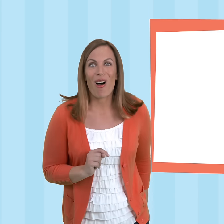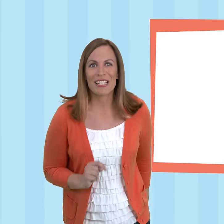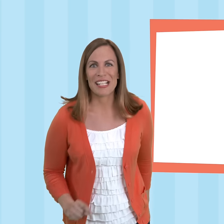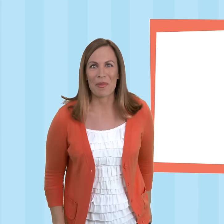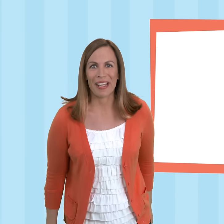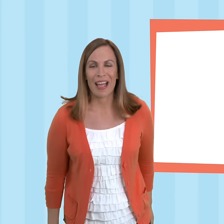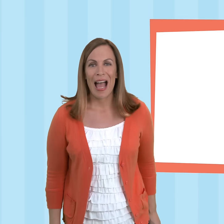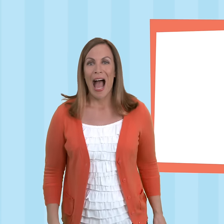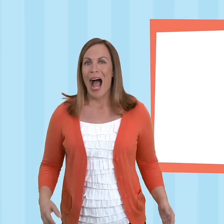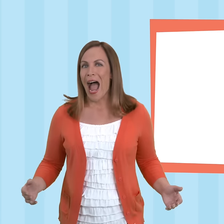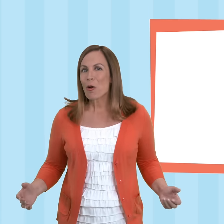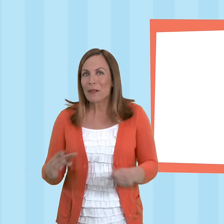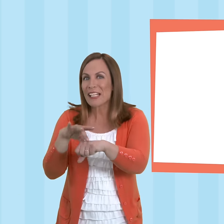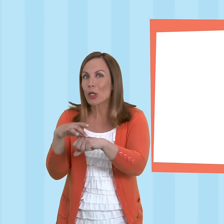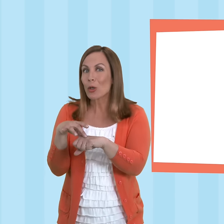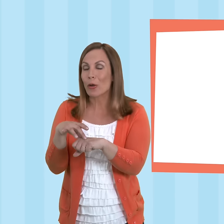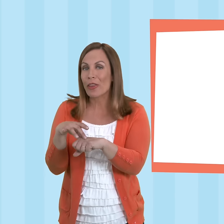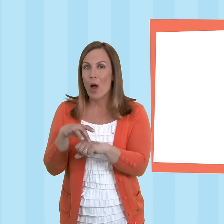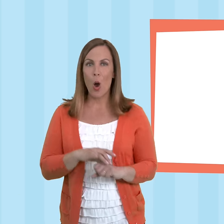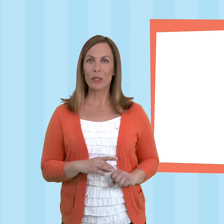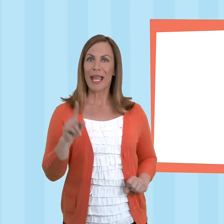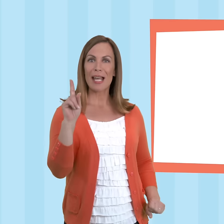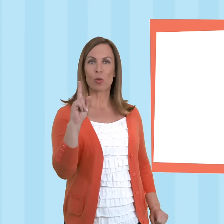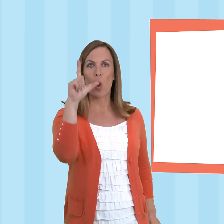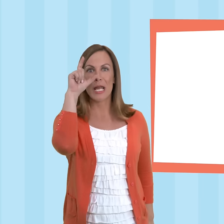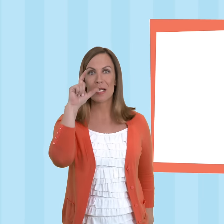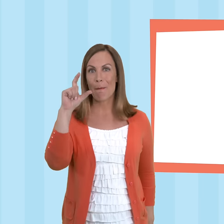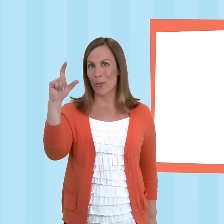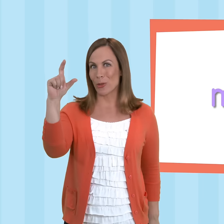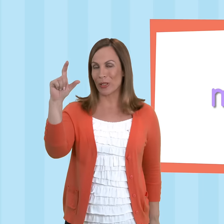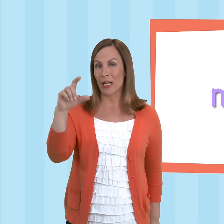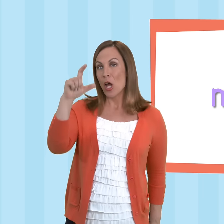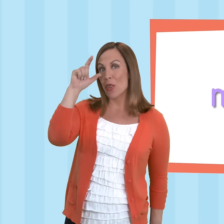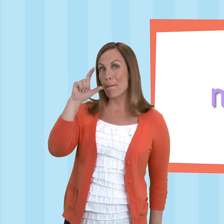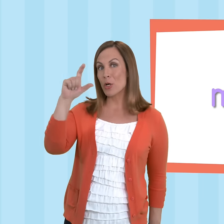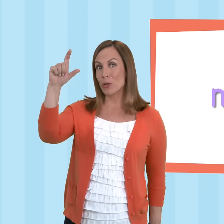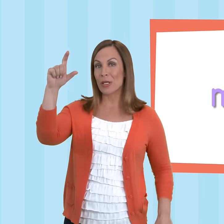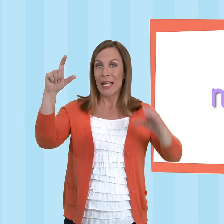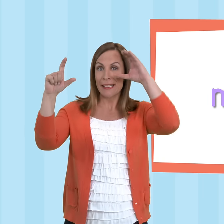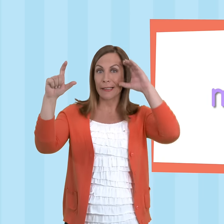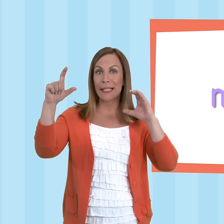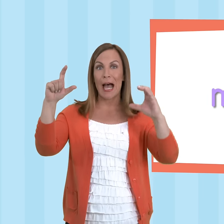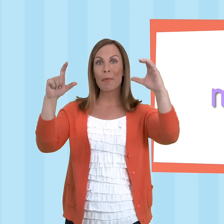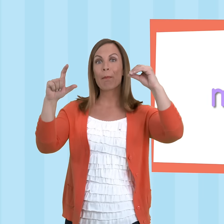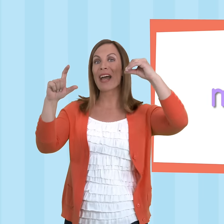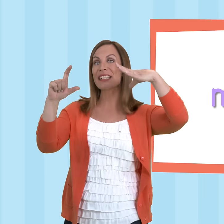onto something. Our planet Earth only has one moon. The moon is lit up by the